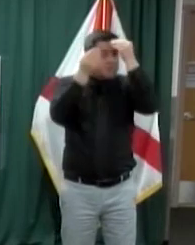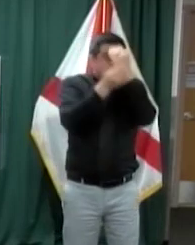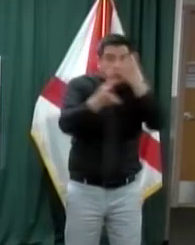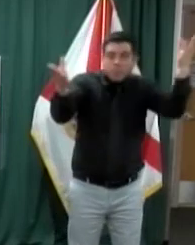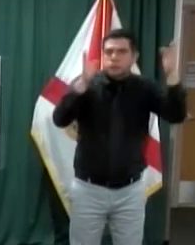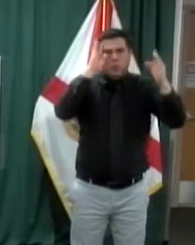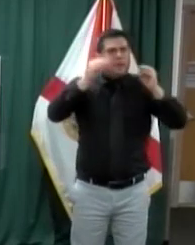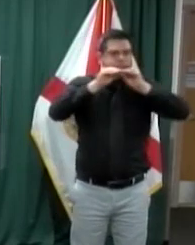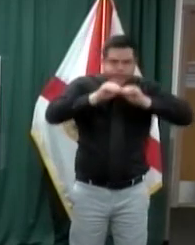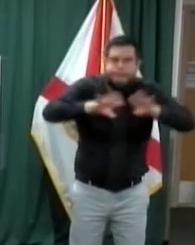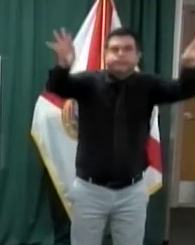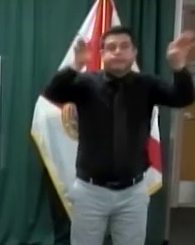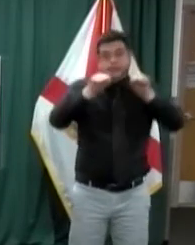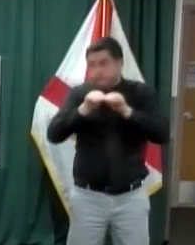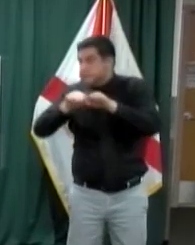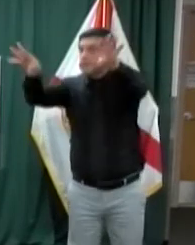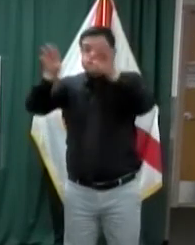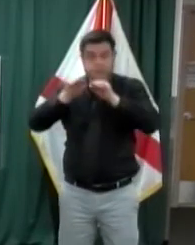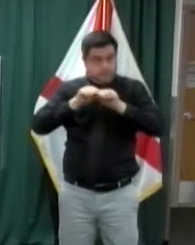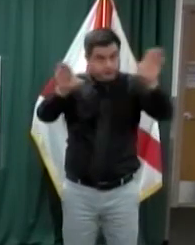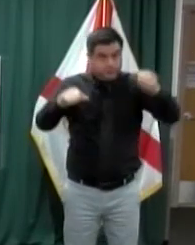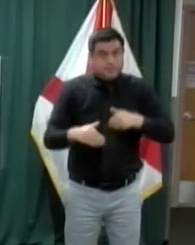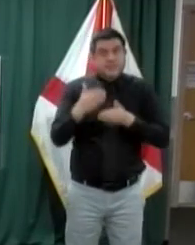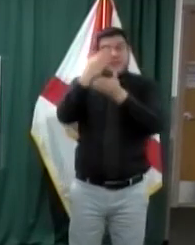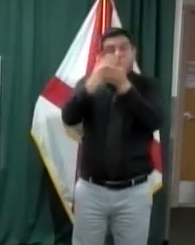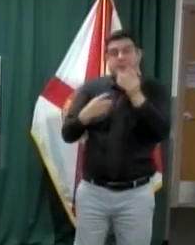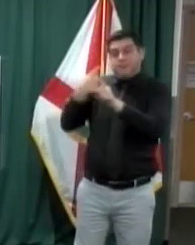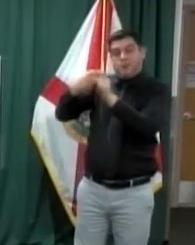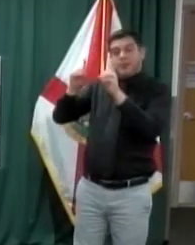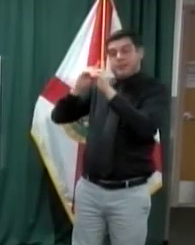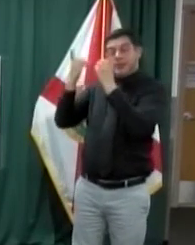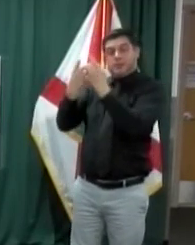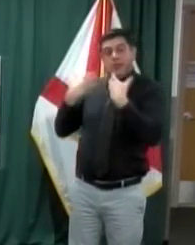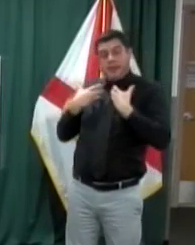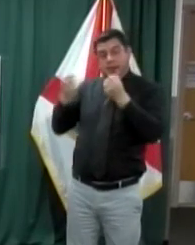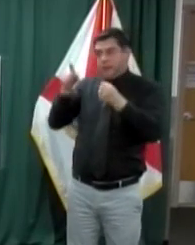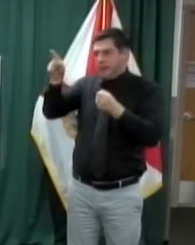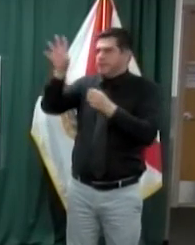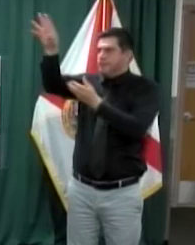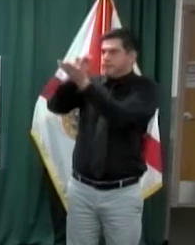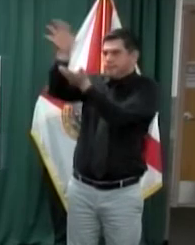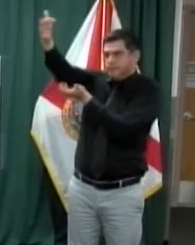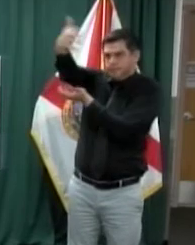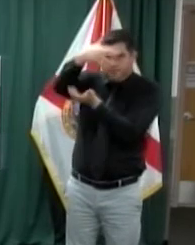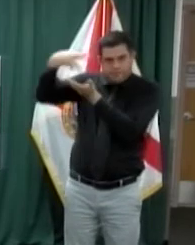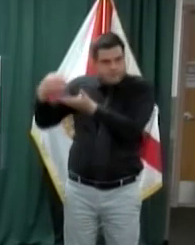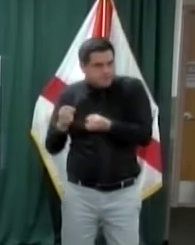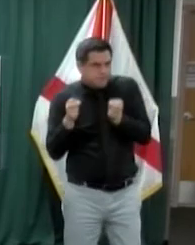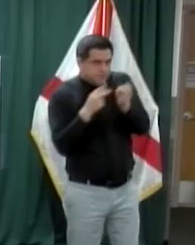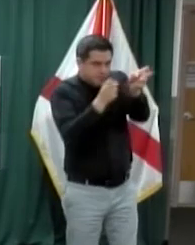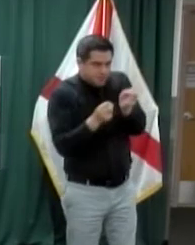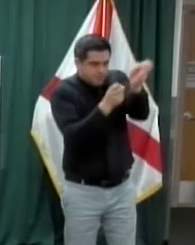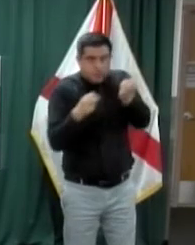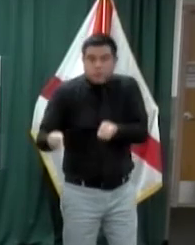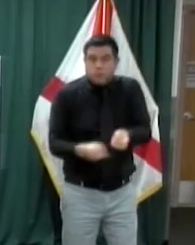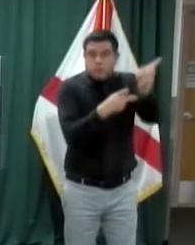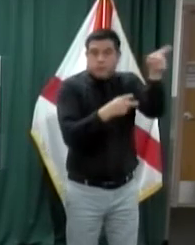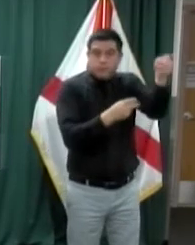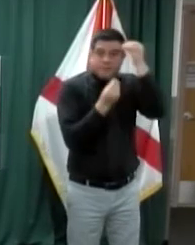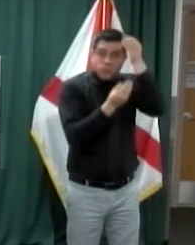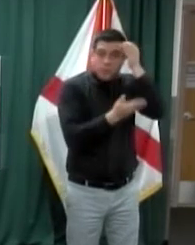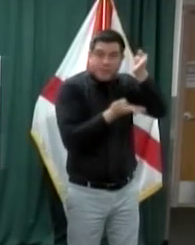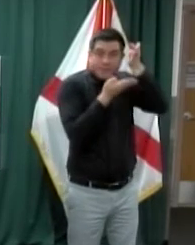is, you know, brought over from the Department of Health, and we integrate that into this dashboard. So if you want to get to this dashboard at any time,